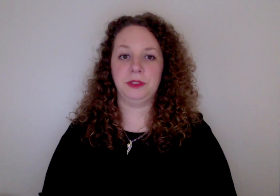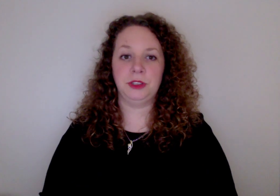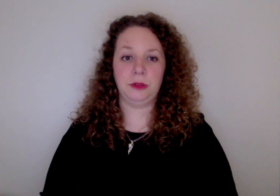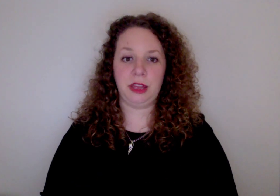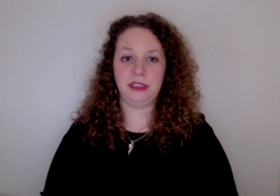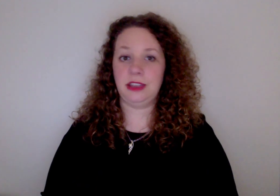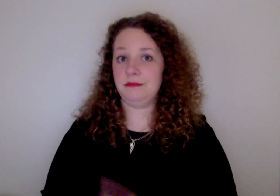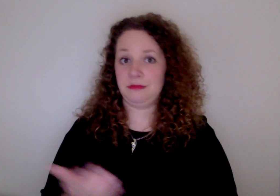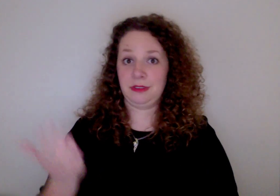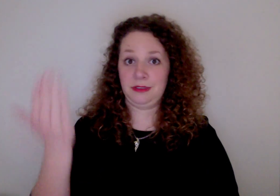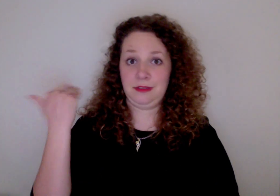so last night.